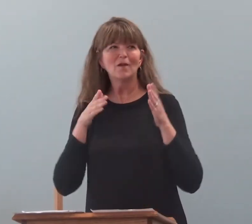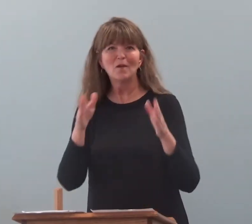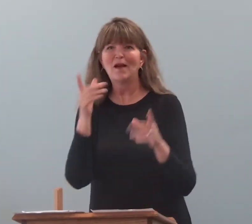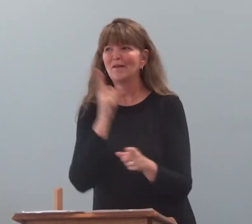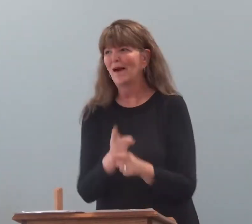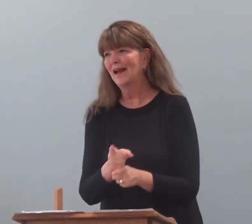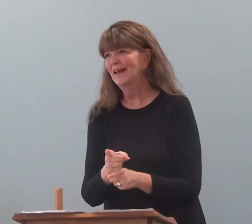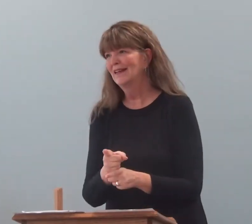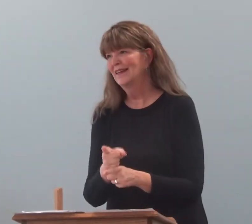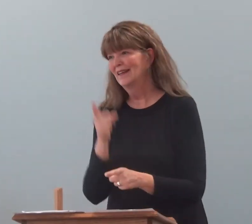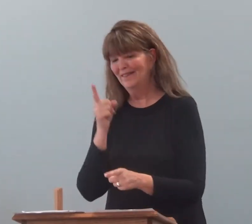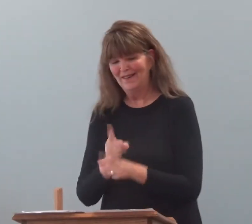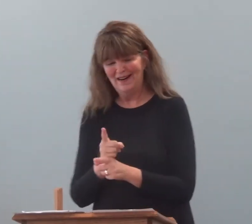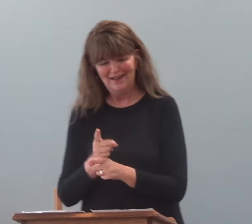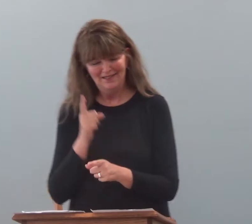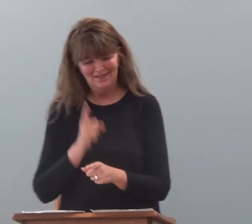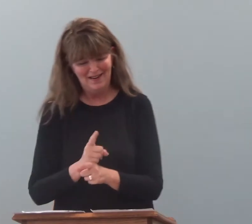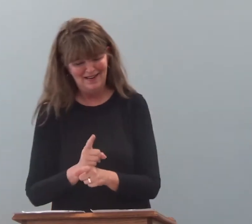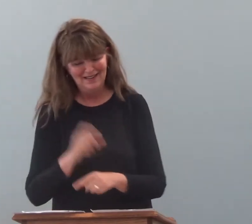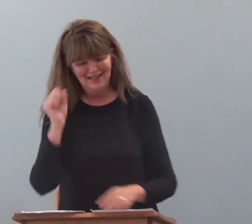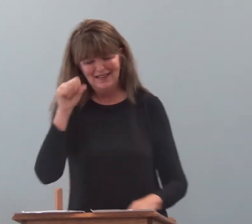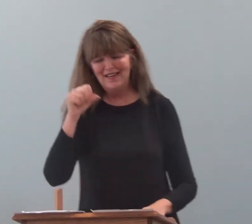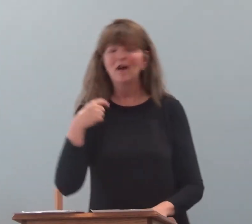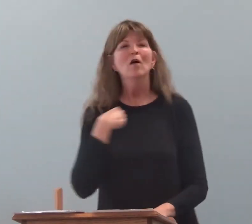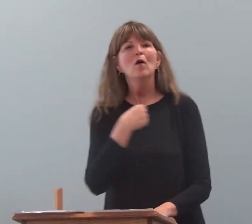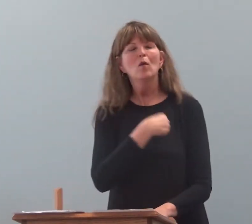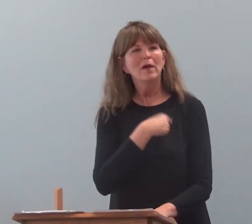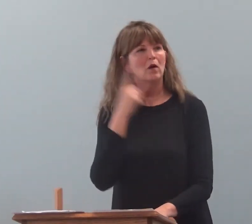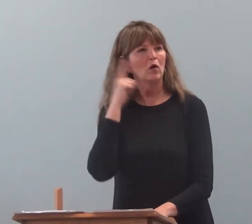But we see ourselves in a much different manner.